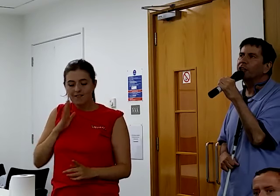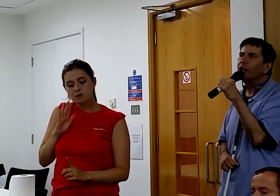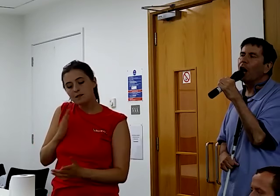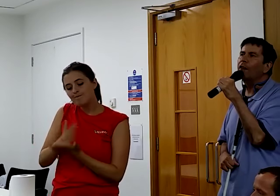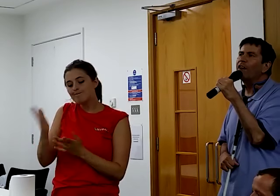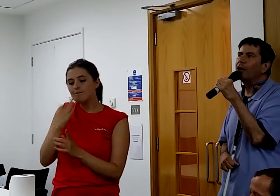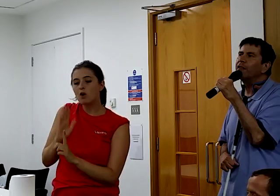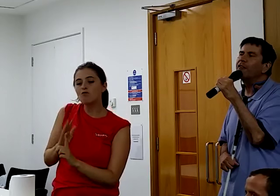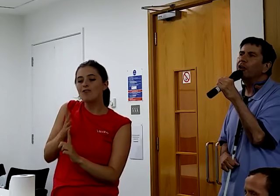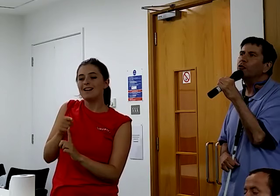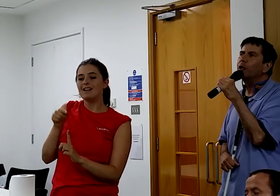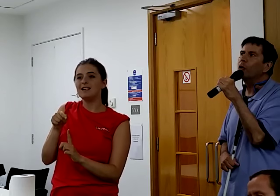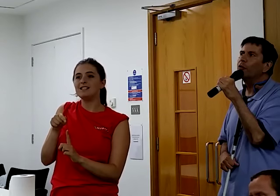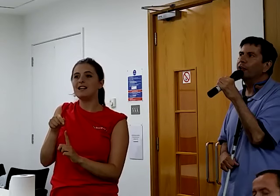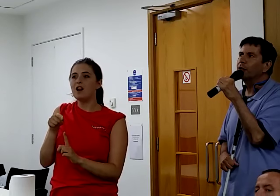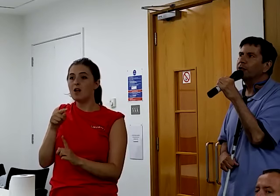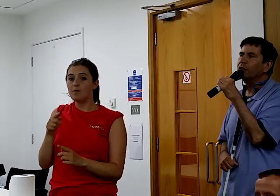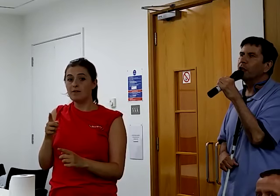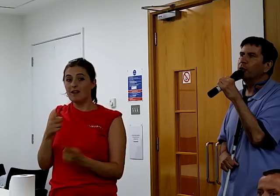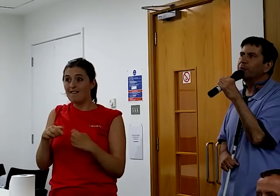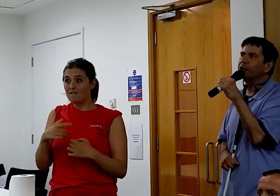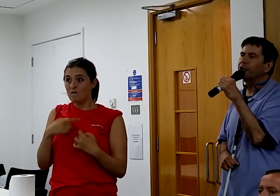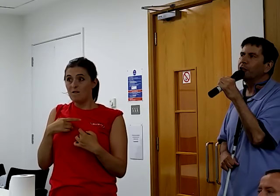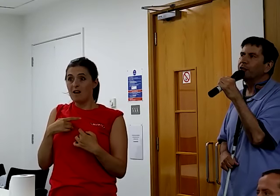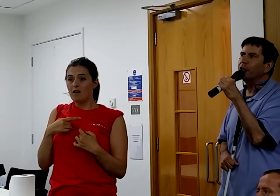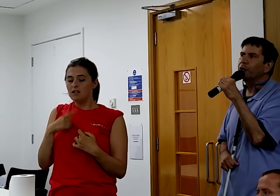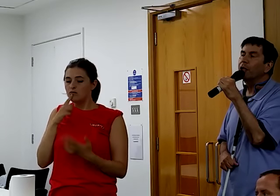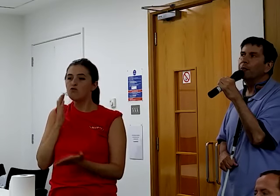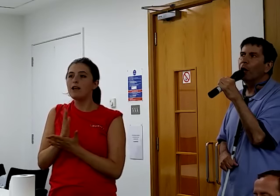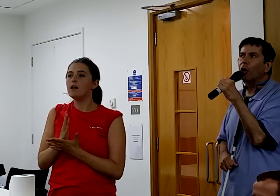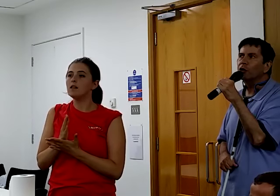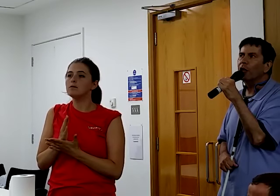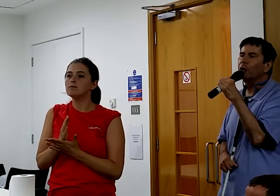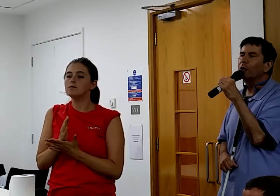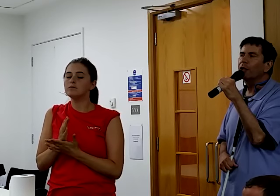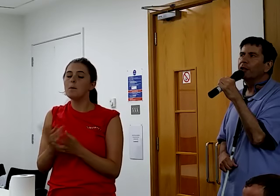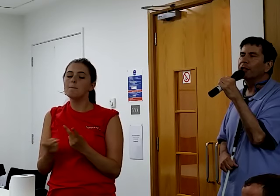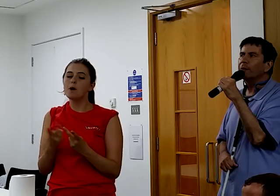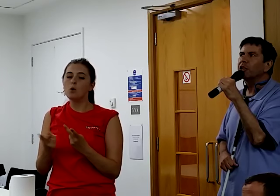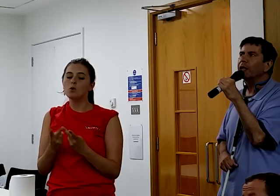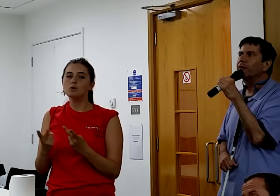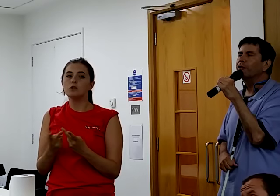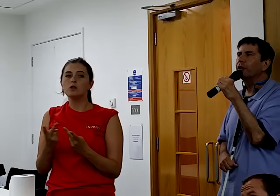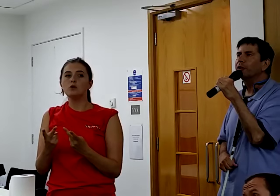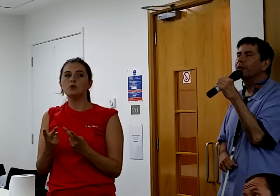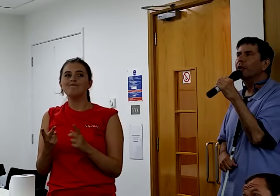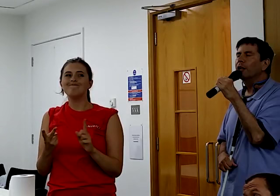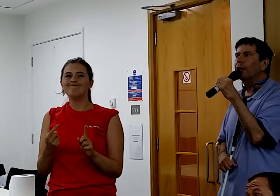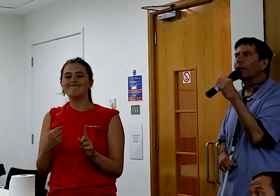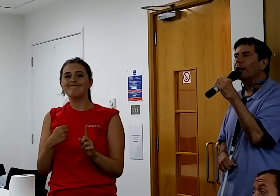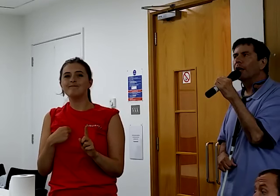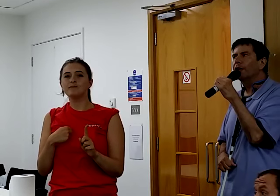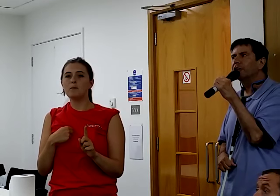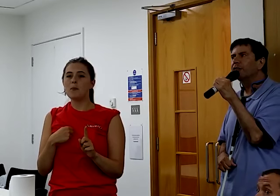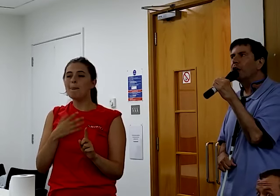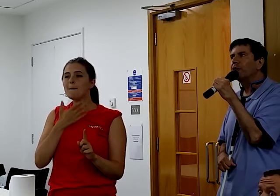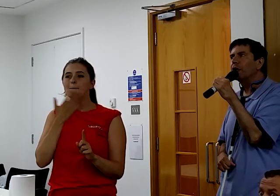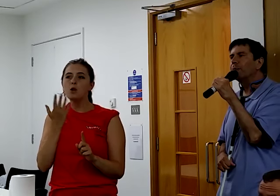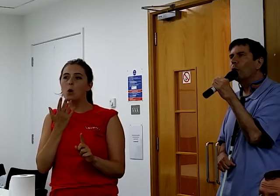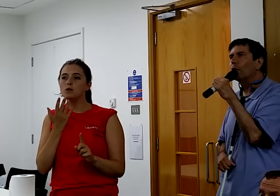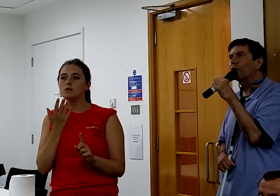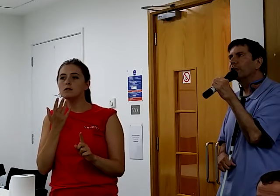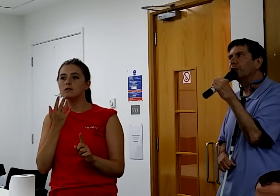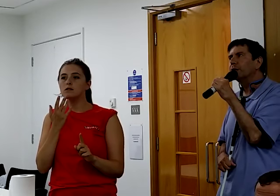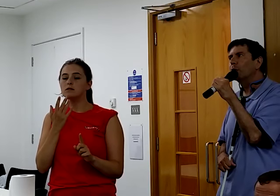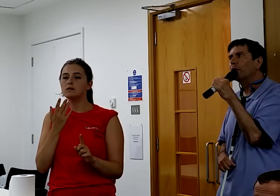that those feelings are very, very real for those who are expressing those views. But I also think they're mistaken views, and this is